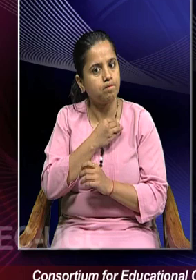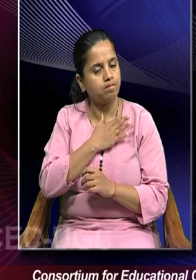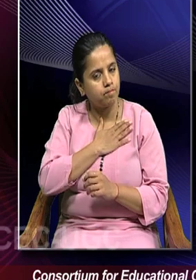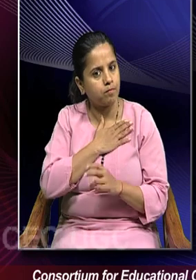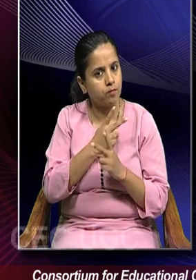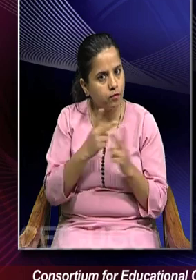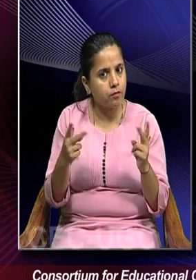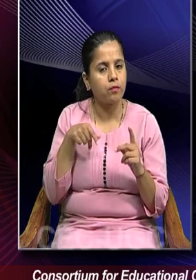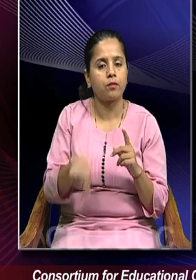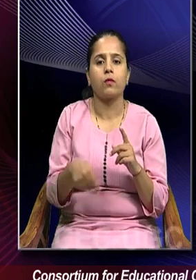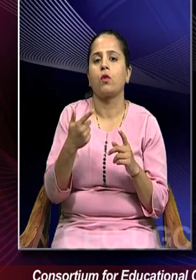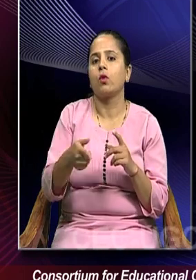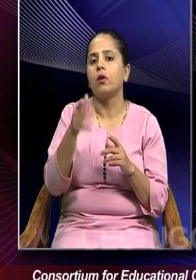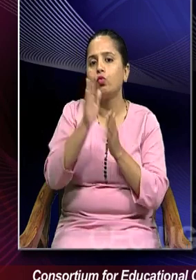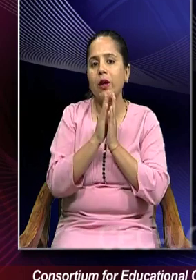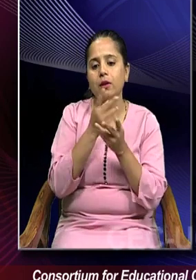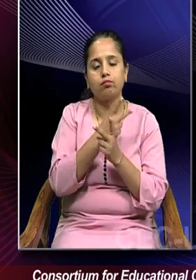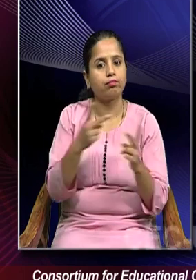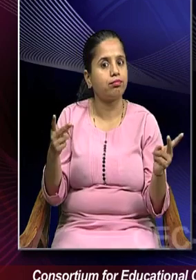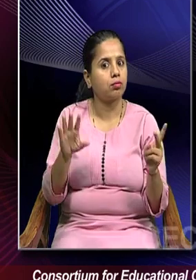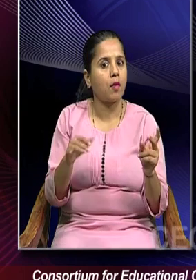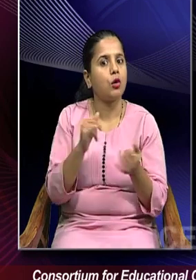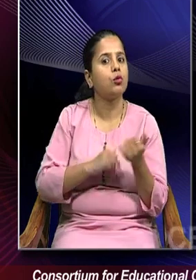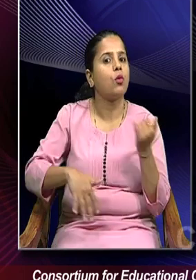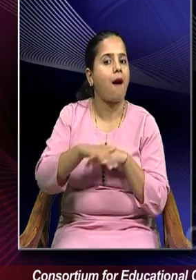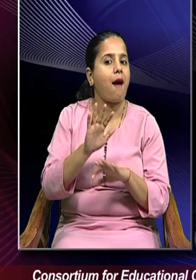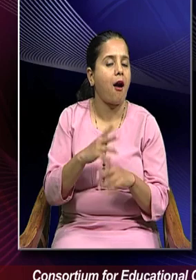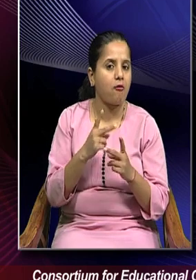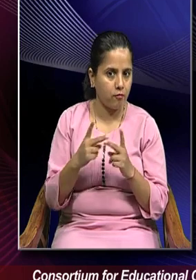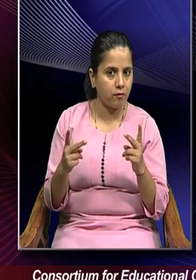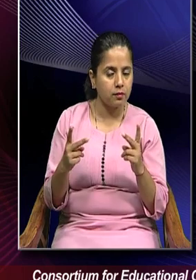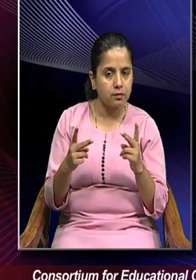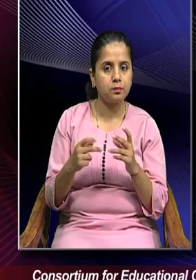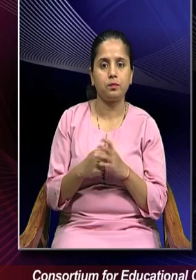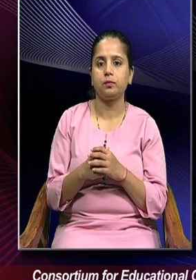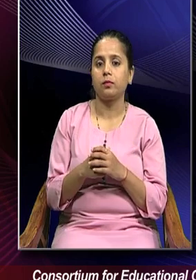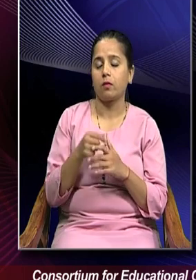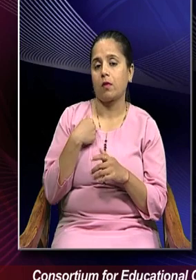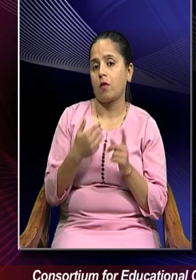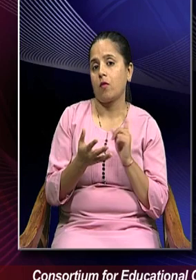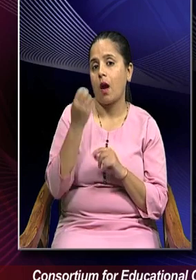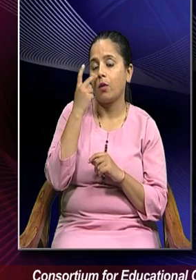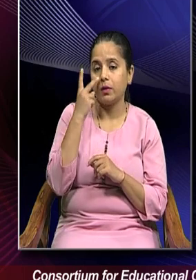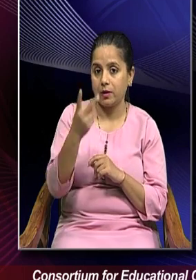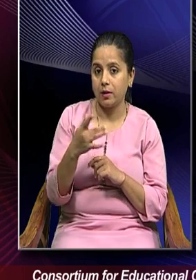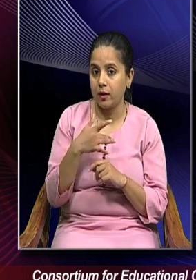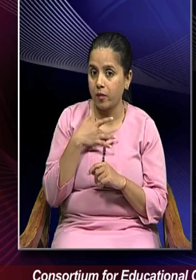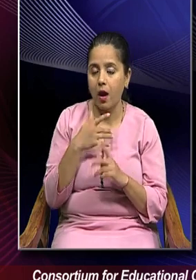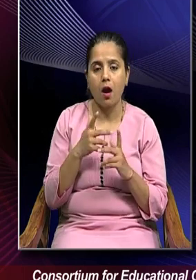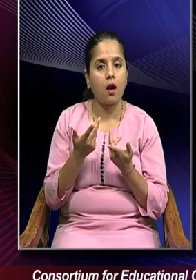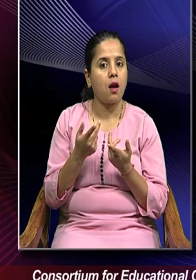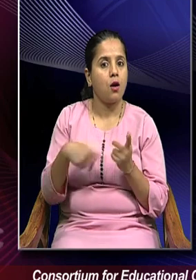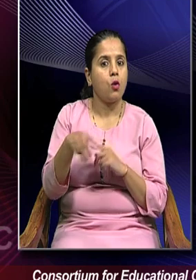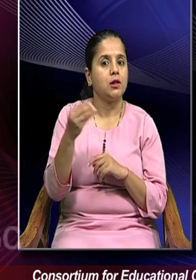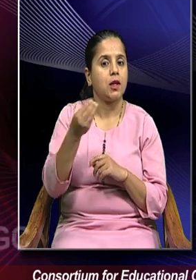and religious pluralism which has to be there in the society, and we find that how